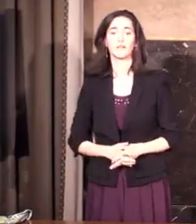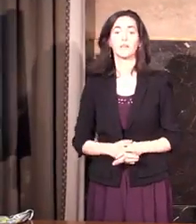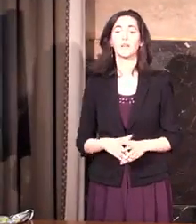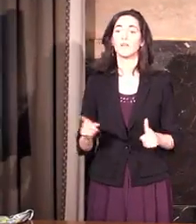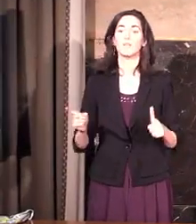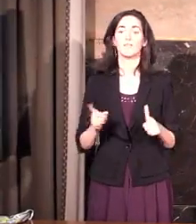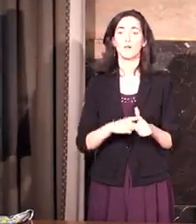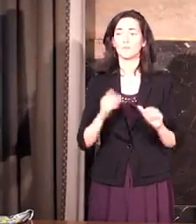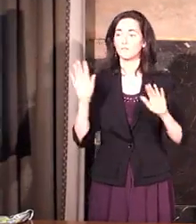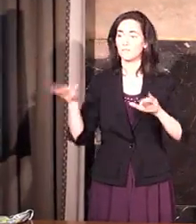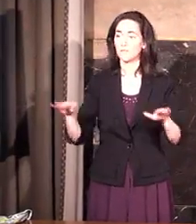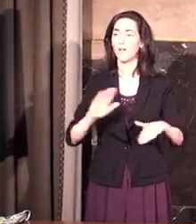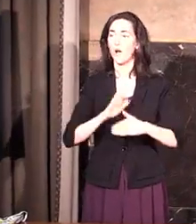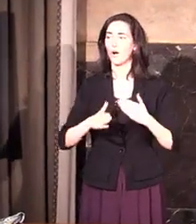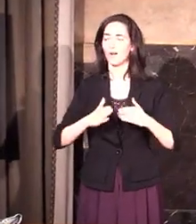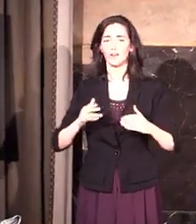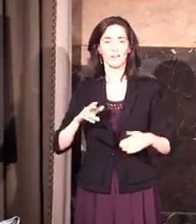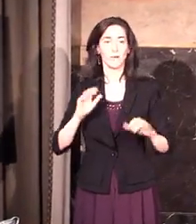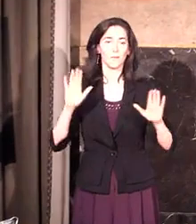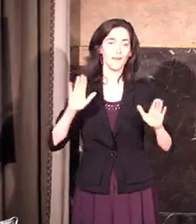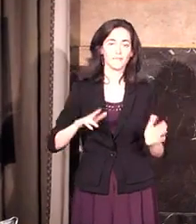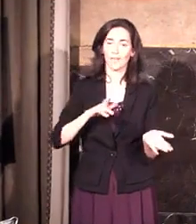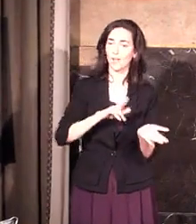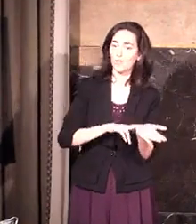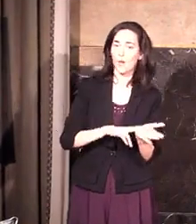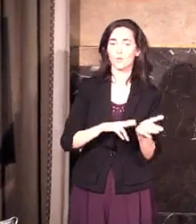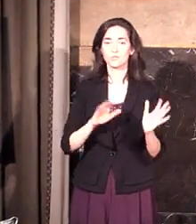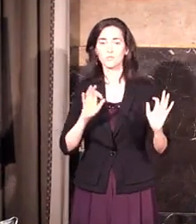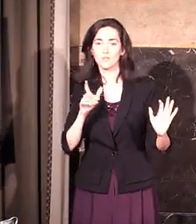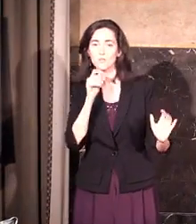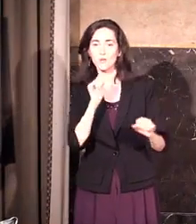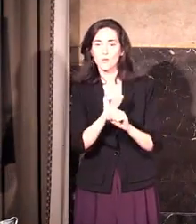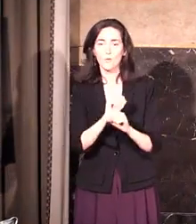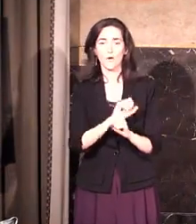to all of our incredible healthcare heroes.